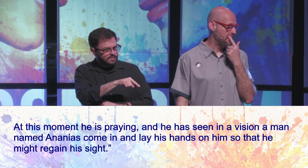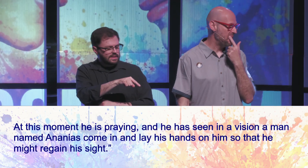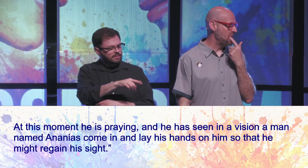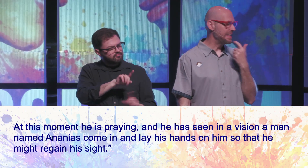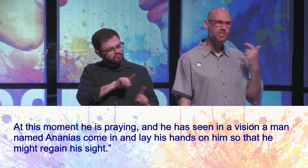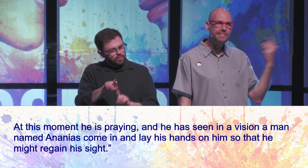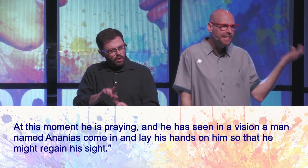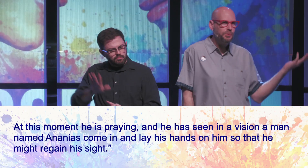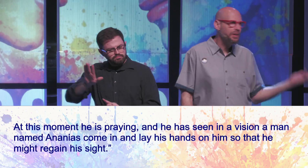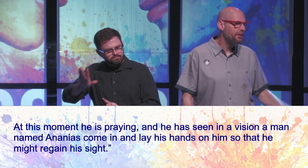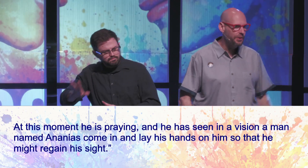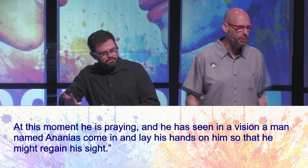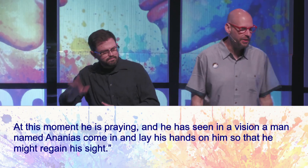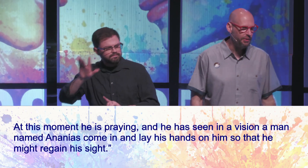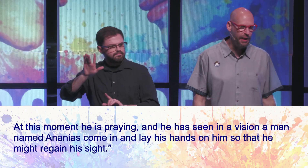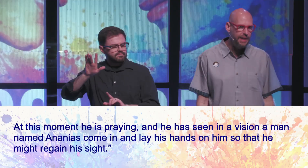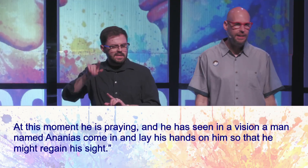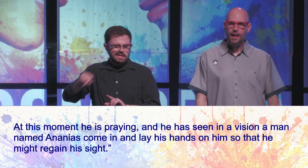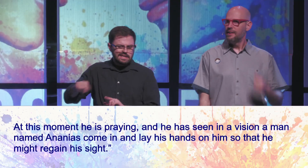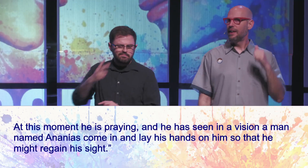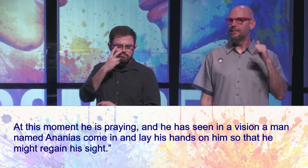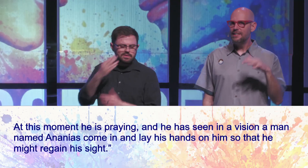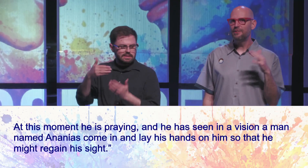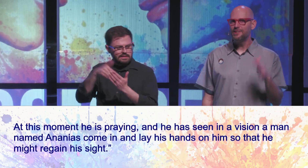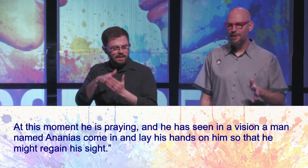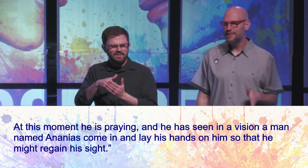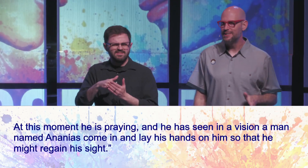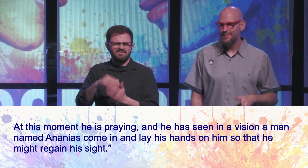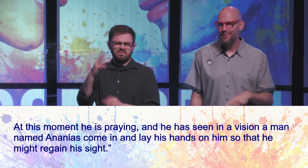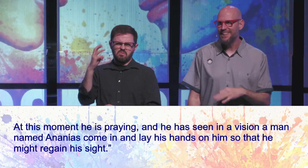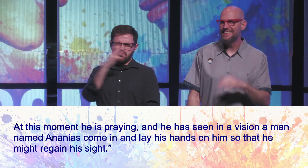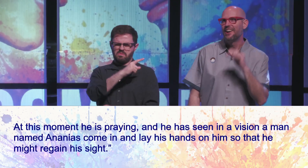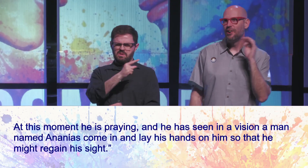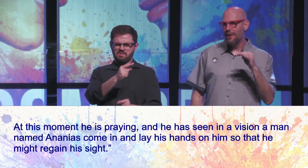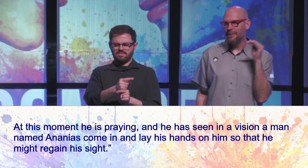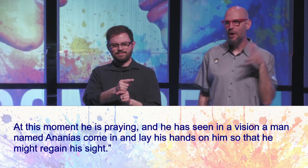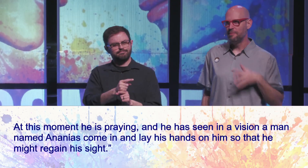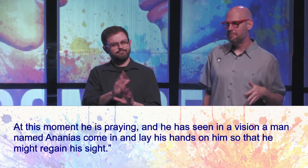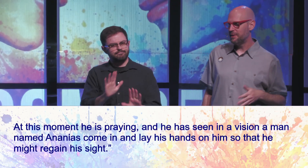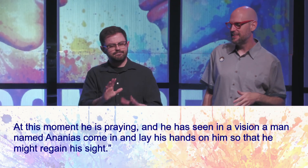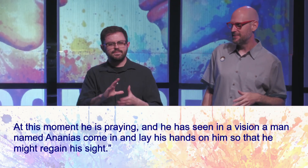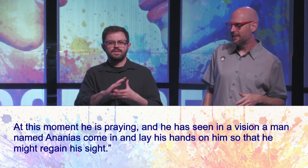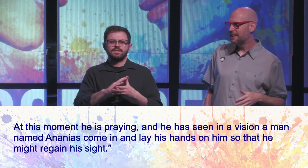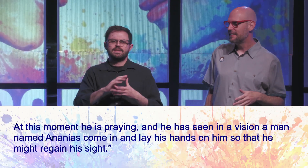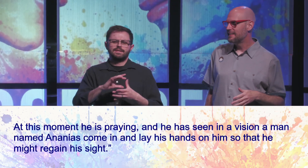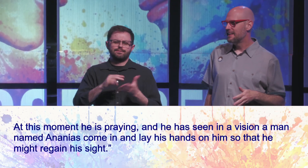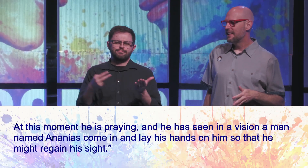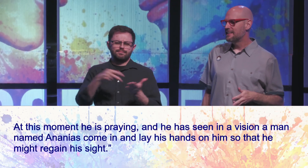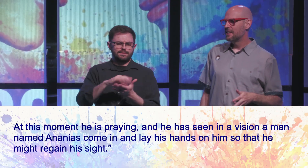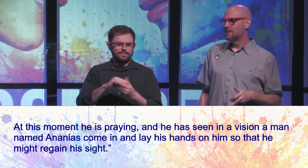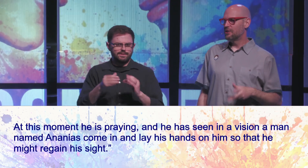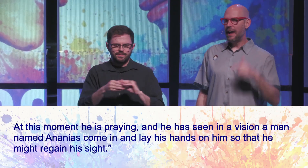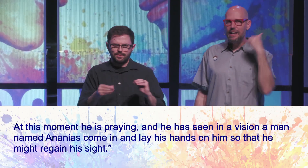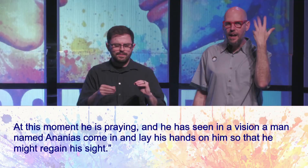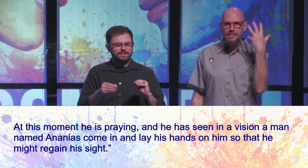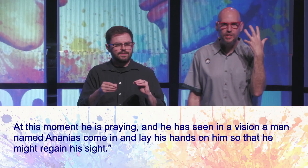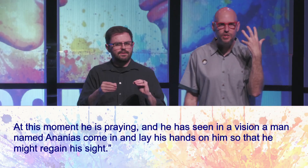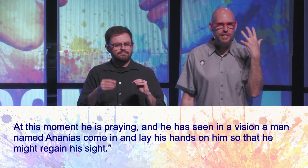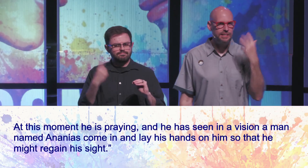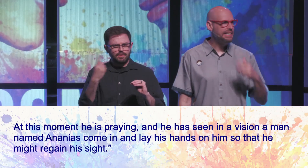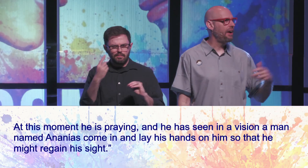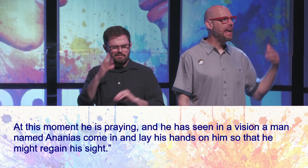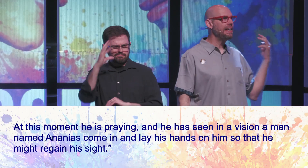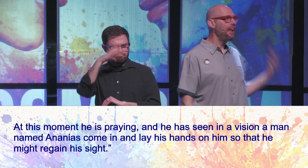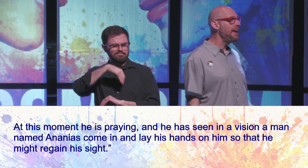sight. It just gets weirder and weirder, right? Like these resurrection stories are not commonplace, okay? So Ananias